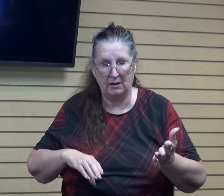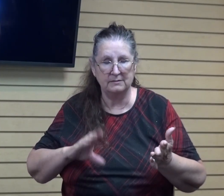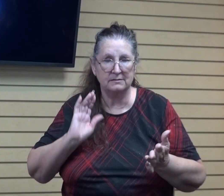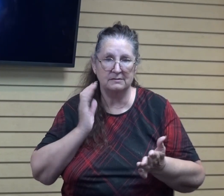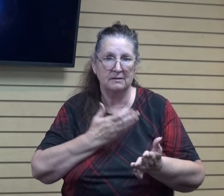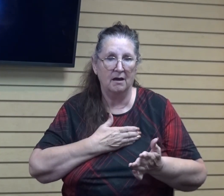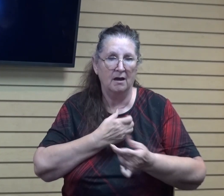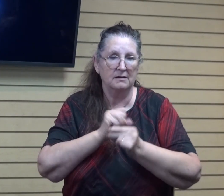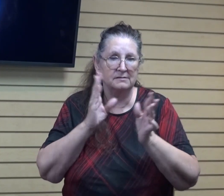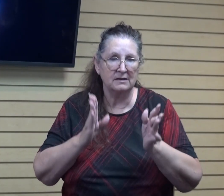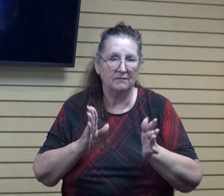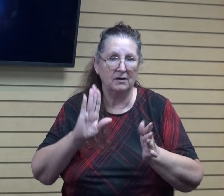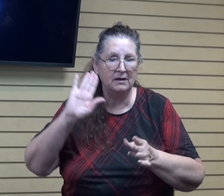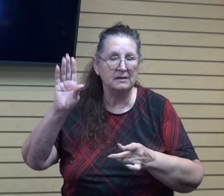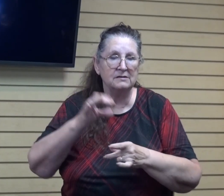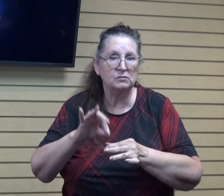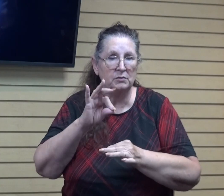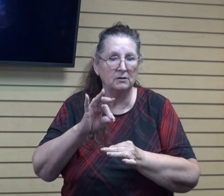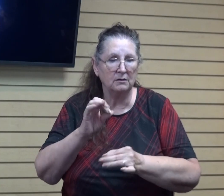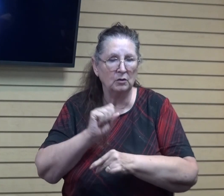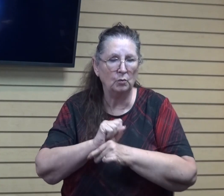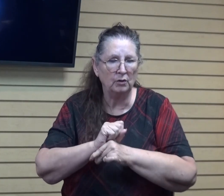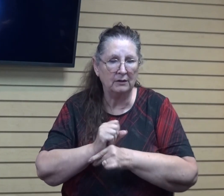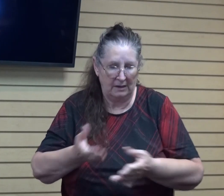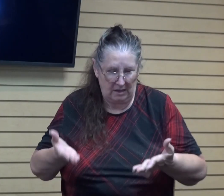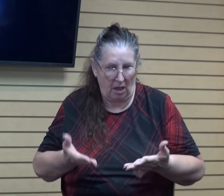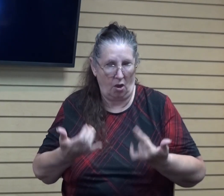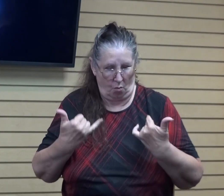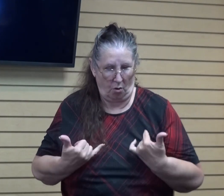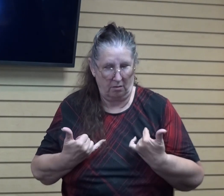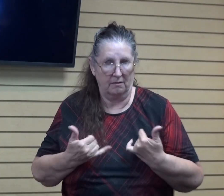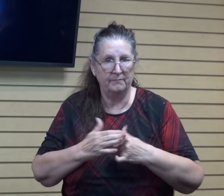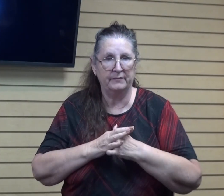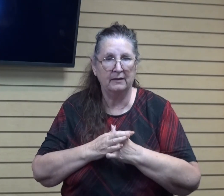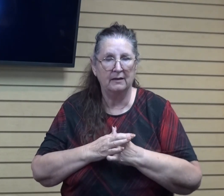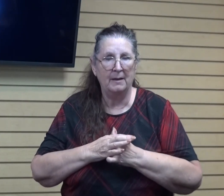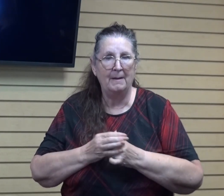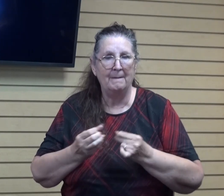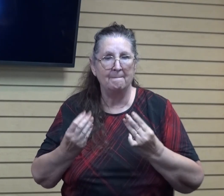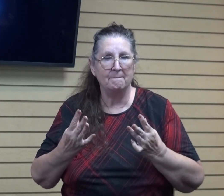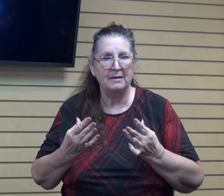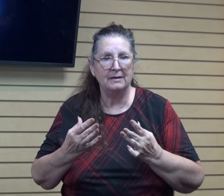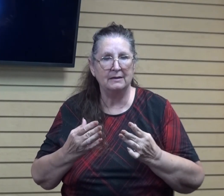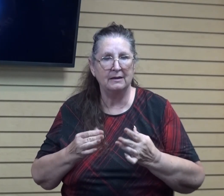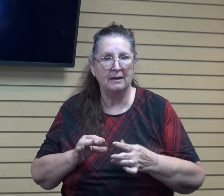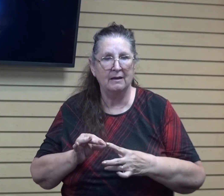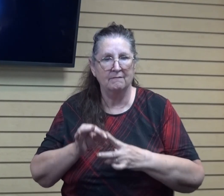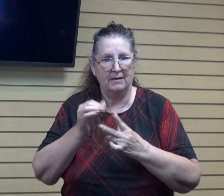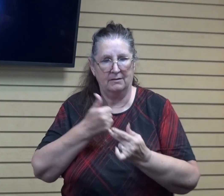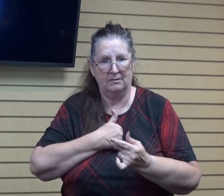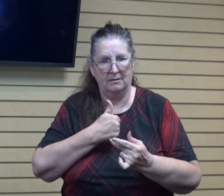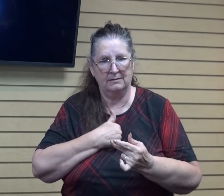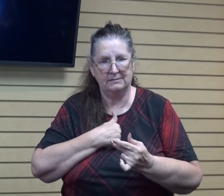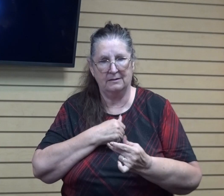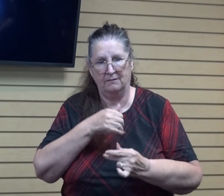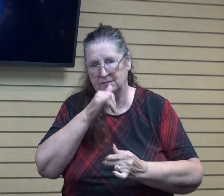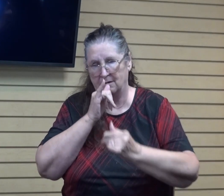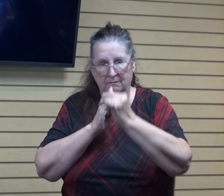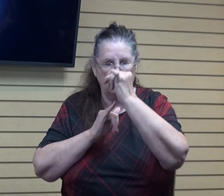the work right where we are. Many of us found ourselves in a life of alcoholism or drug abuse. Many